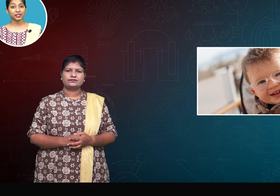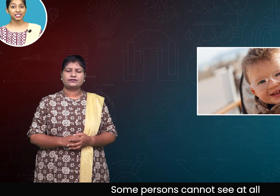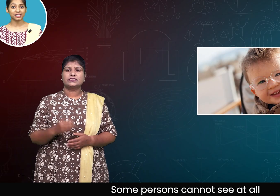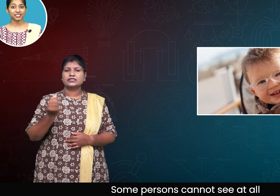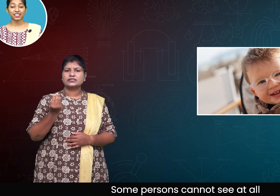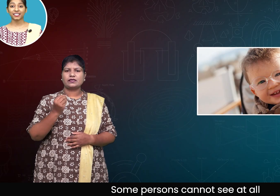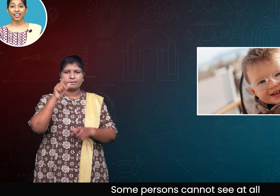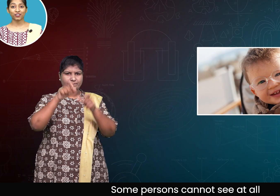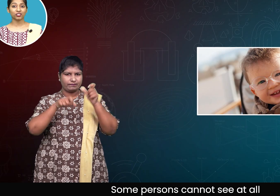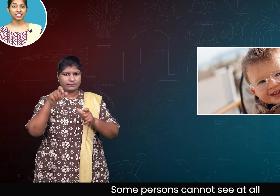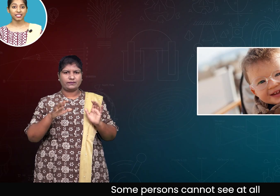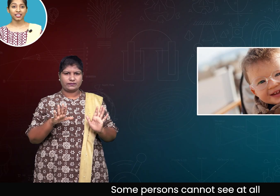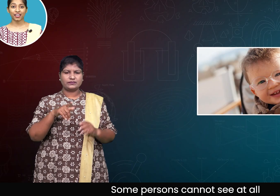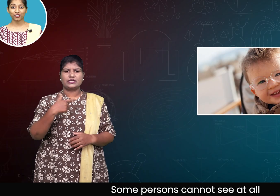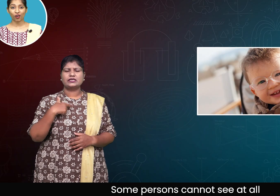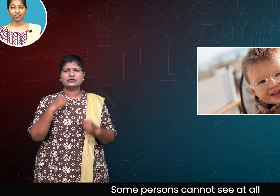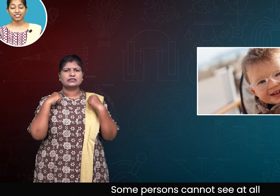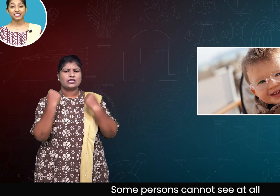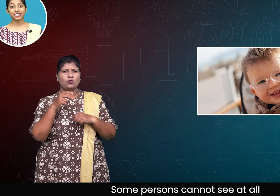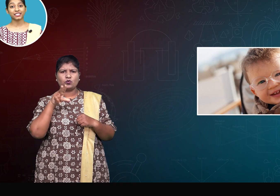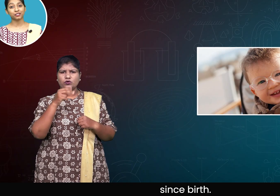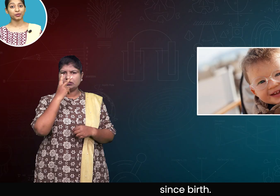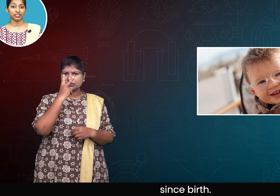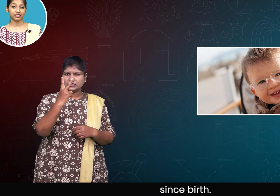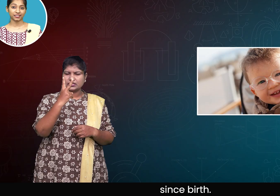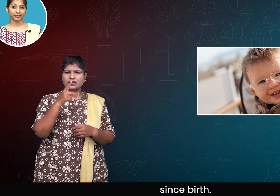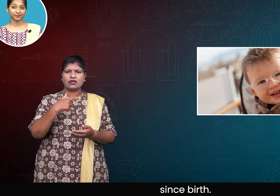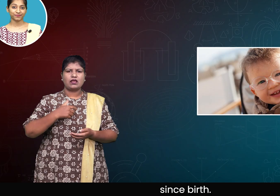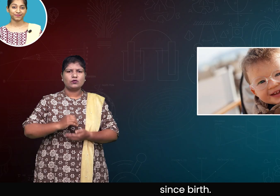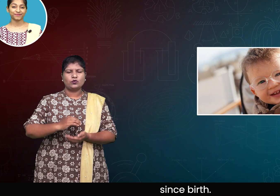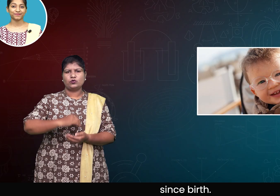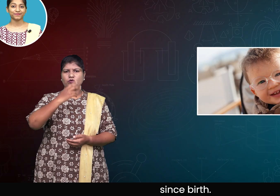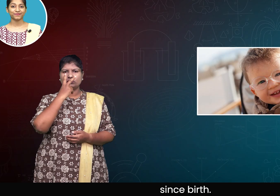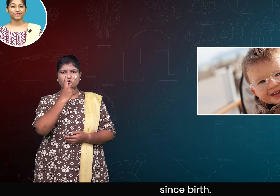Some persons cannot see at all since birth.